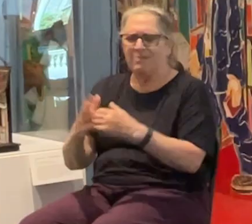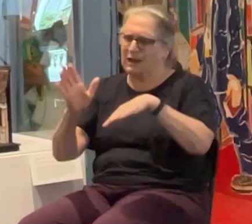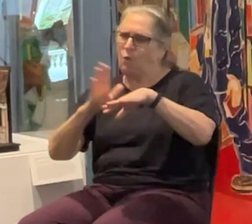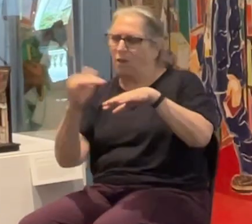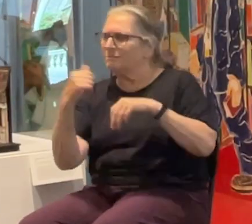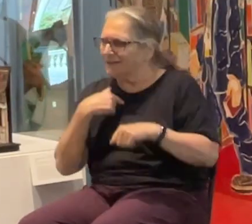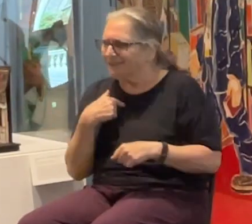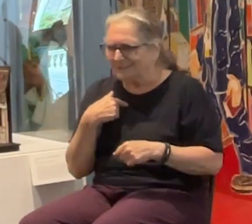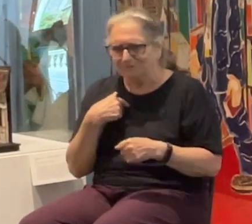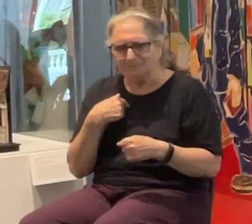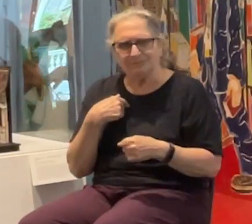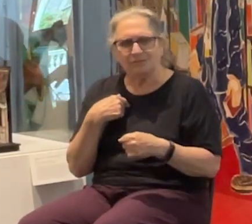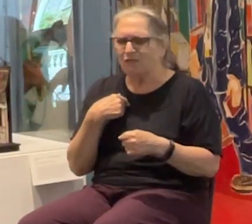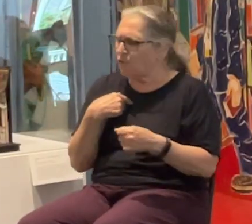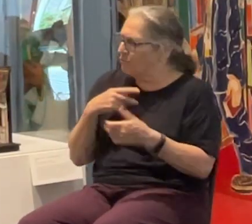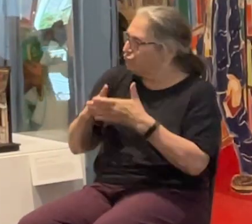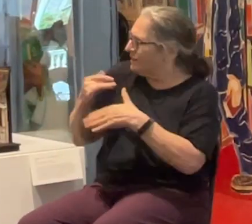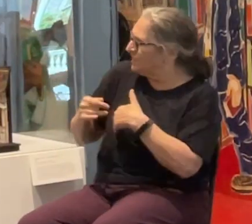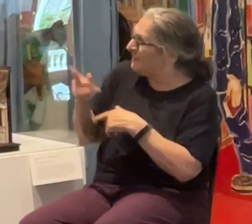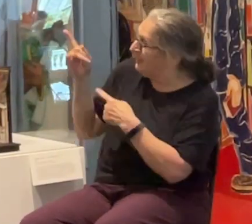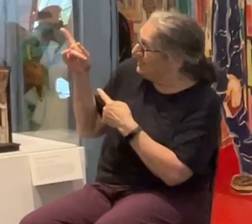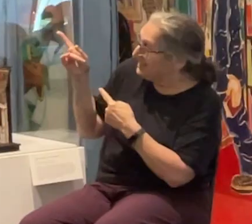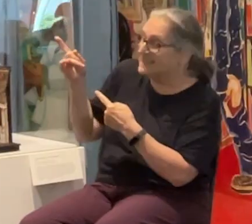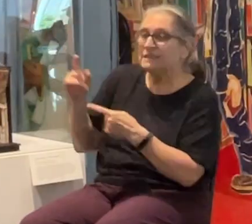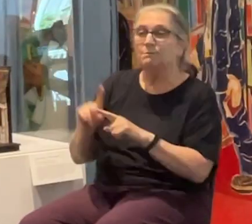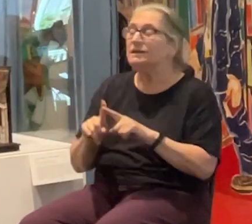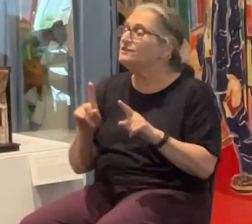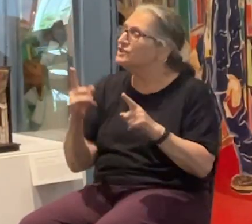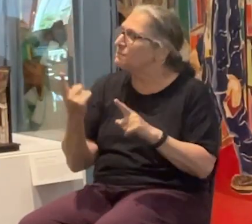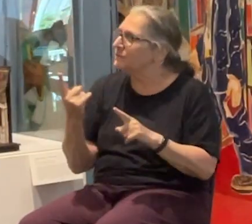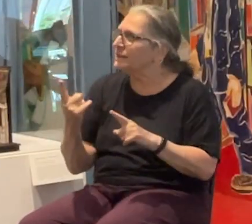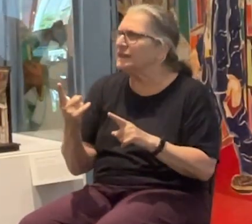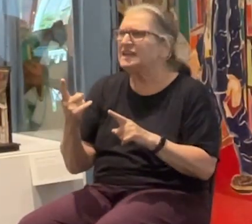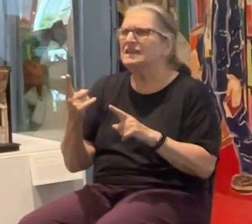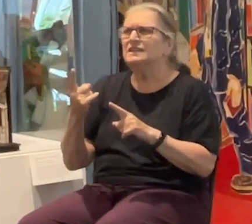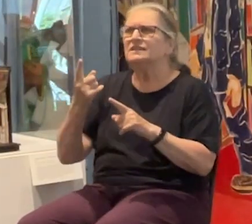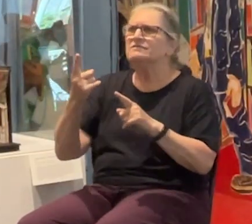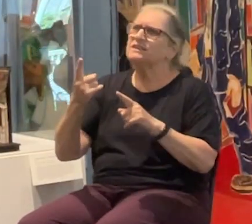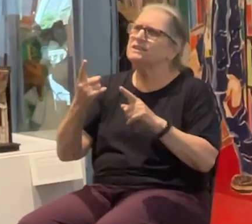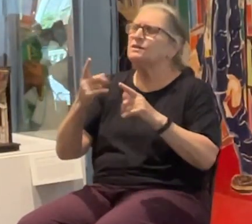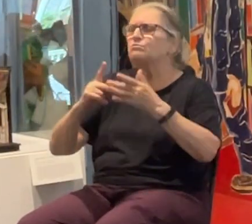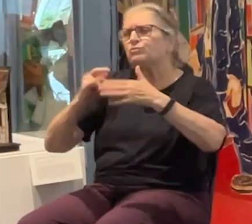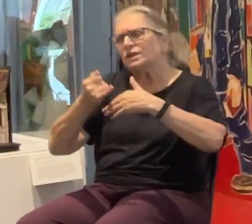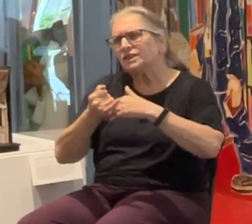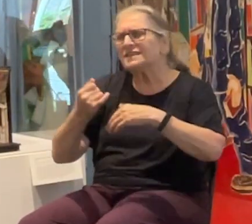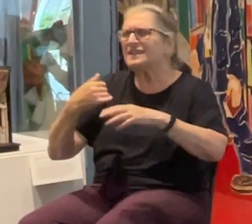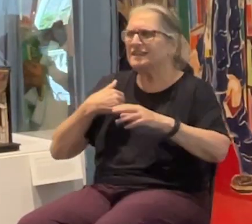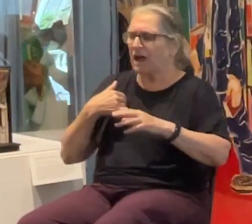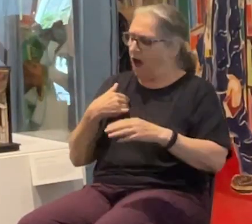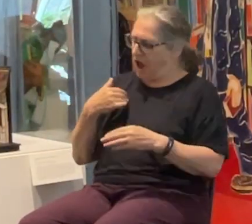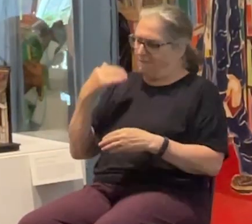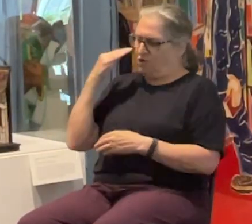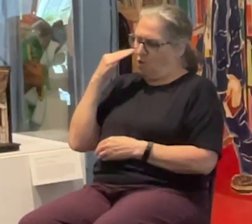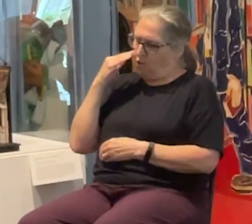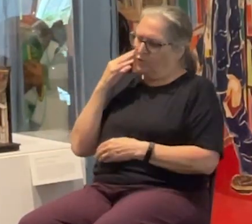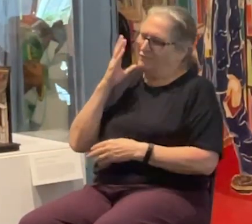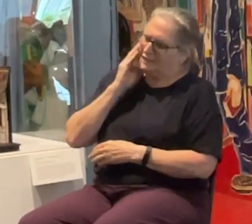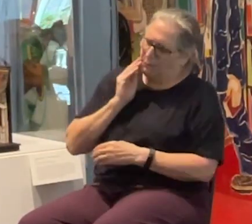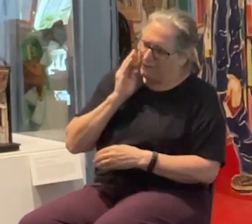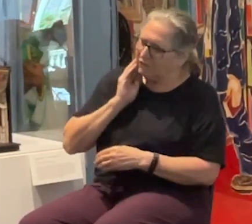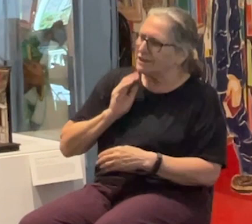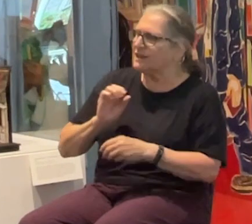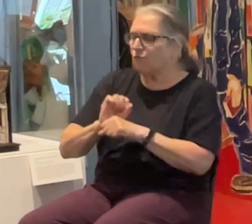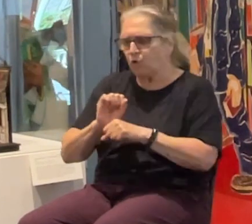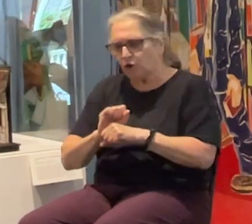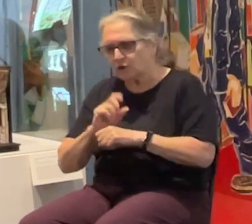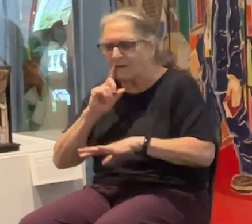projects, not just like this, but like if something of his that is complicated, that I have some intimate knowledge, either of having made it or setting